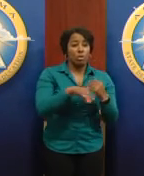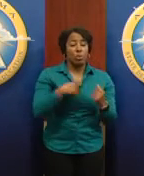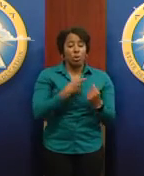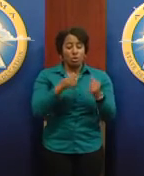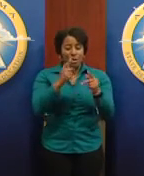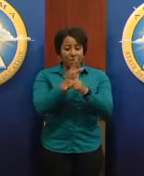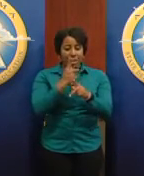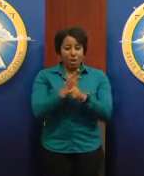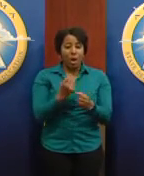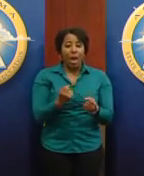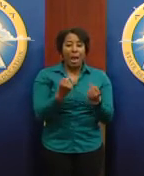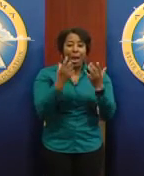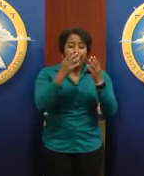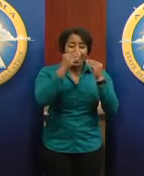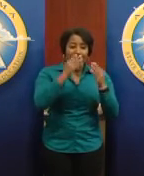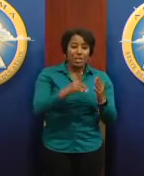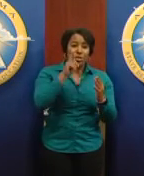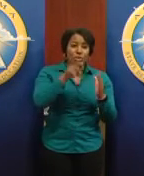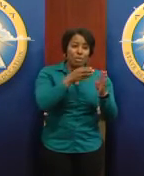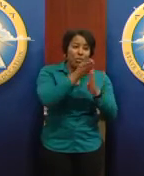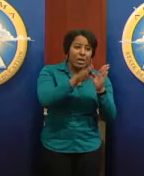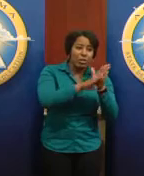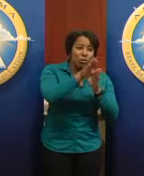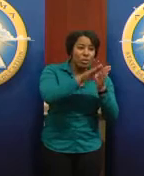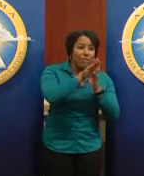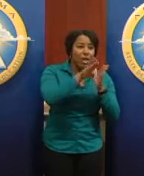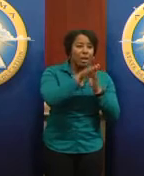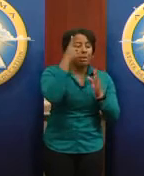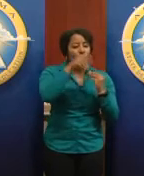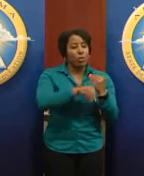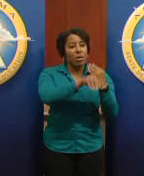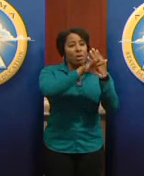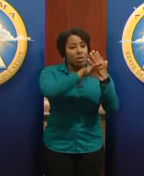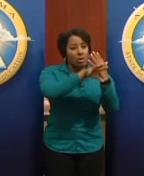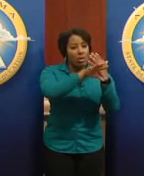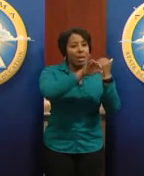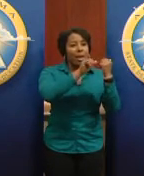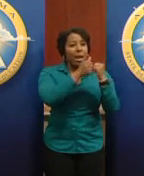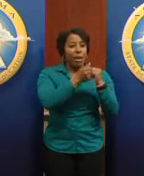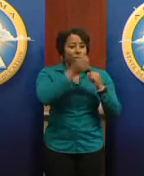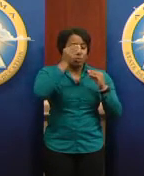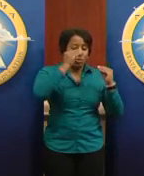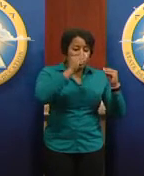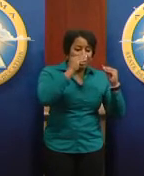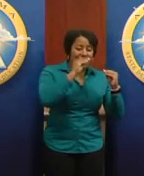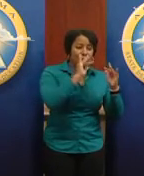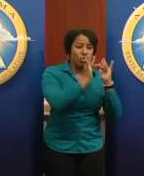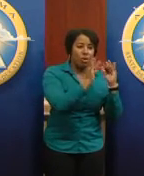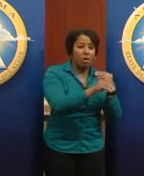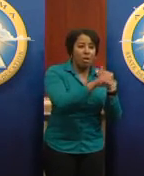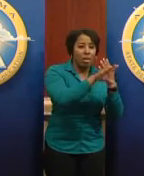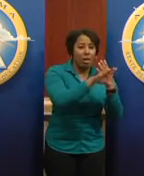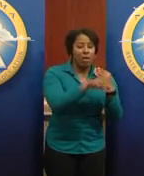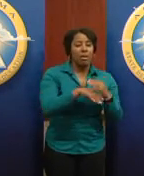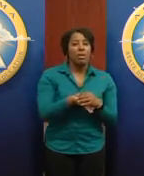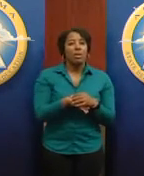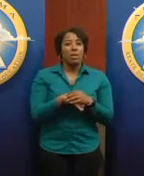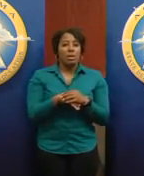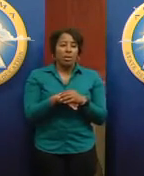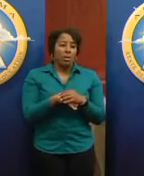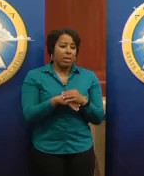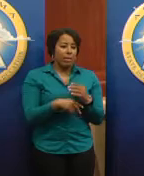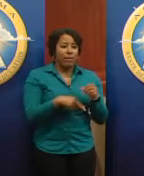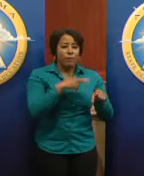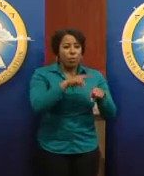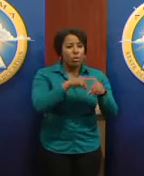how to push out that curriculum, how to deliver those lessons remotely. And then that you can always overtrain, always have more teachers